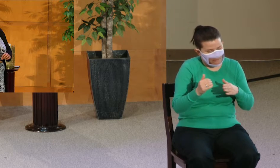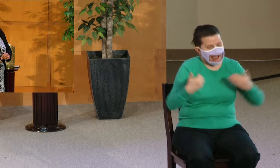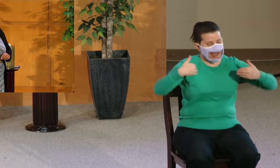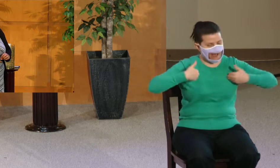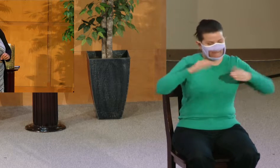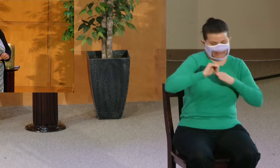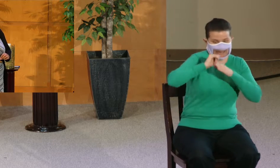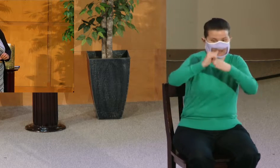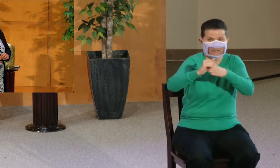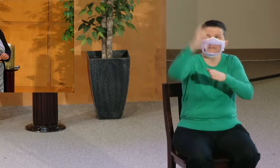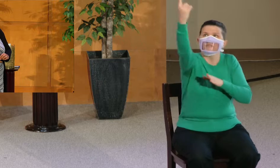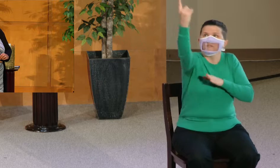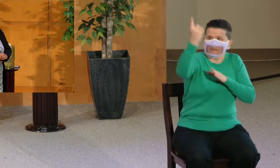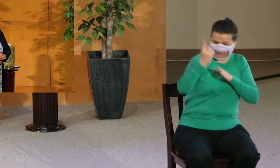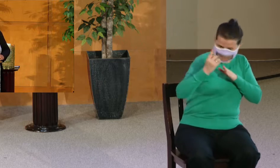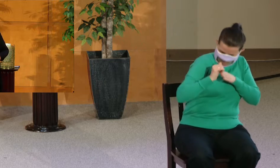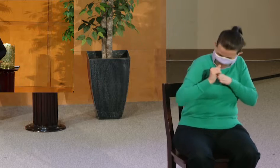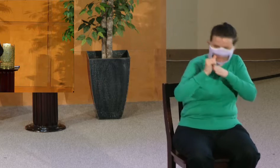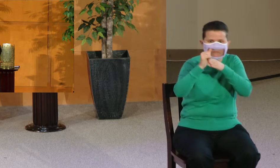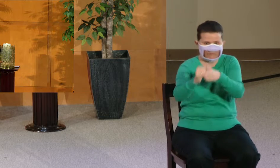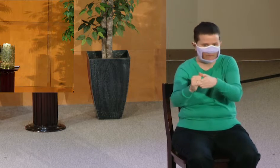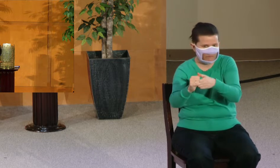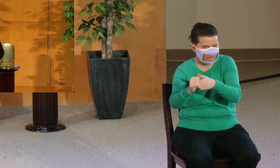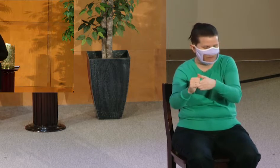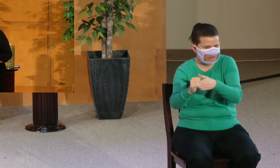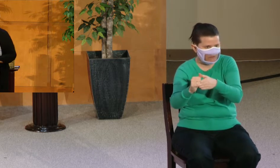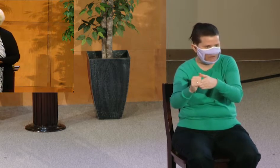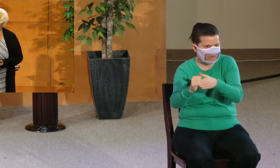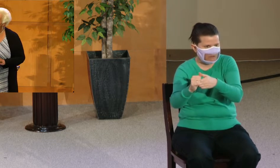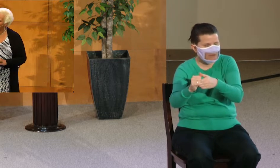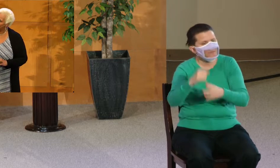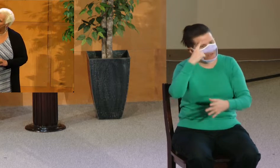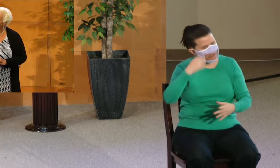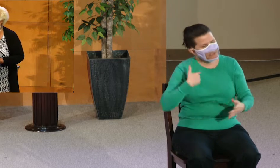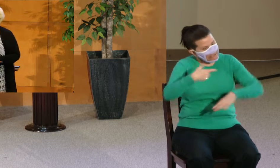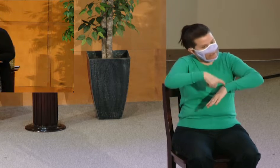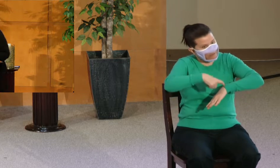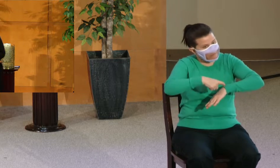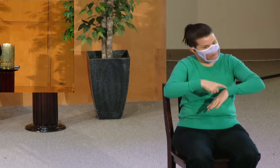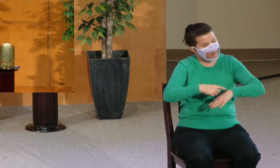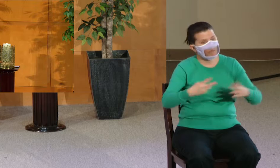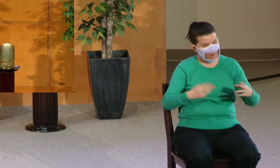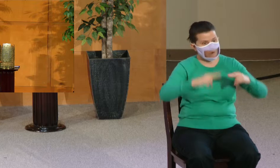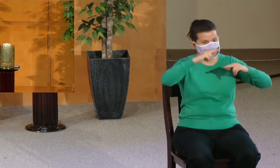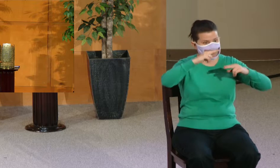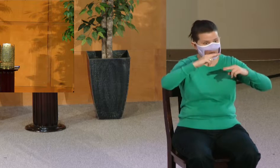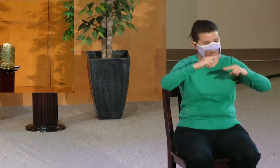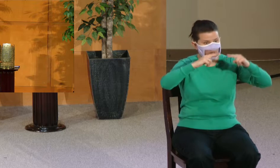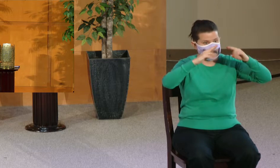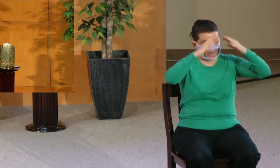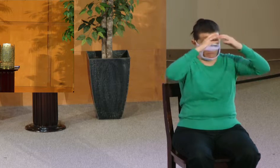guided during this time, because this is a time of deconstruction to